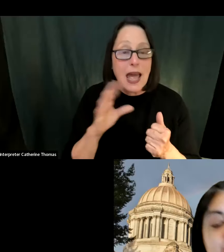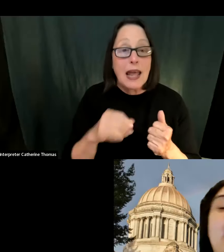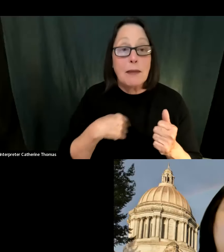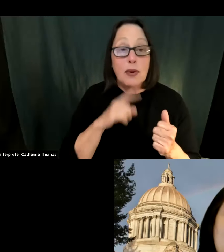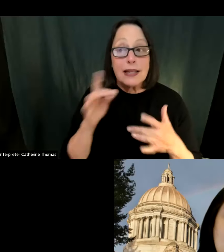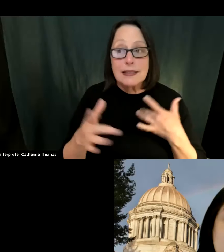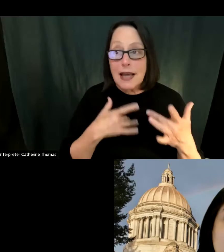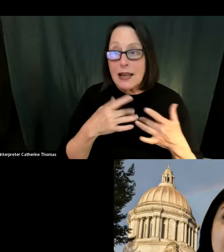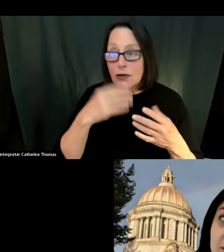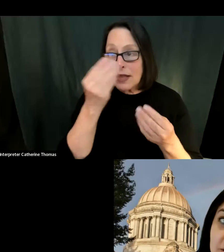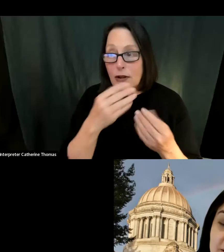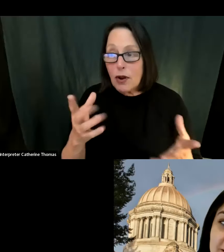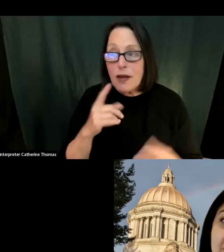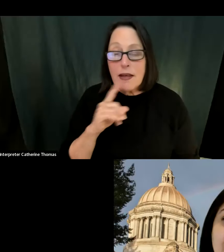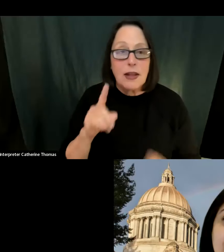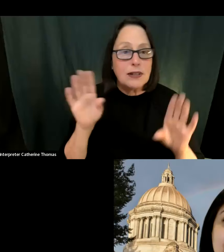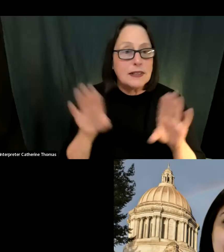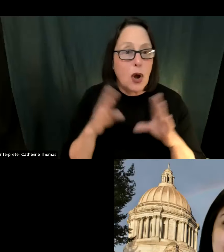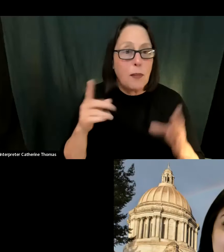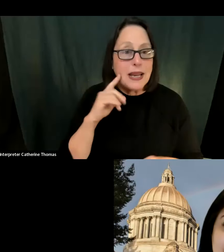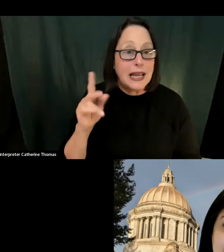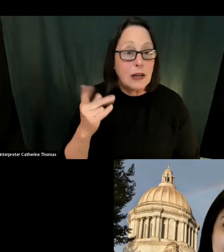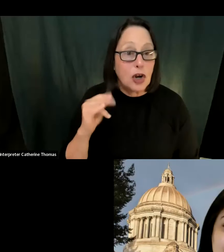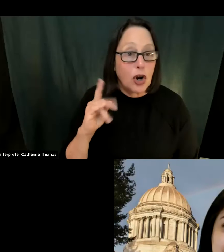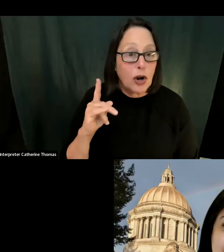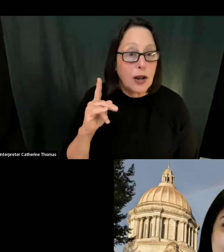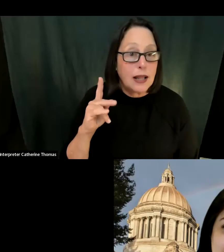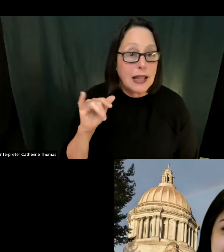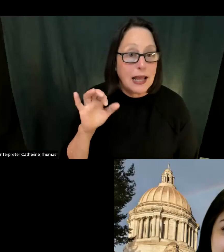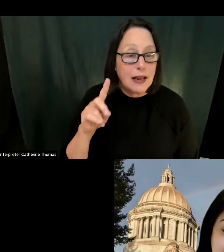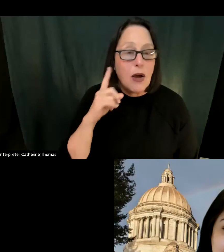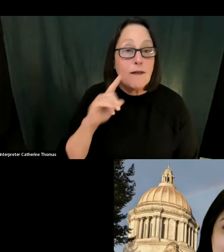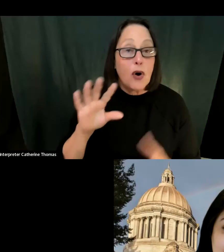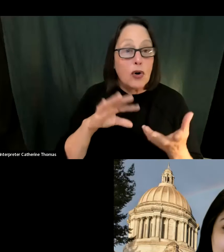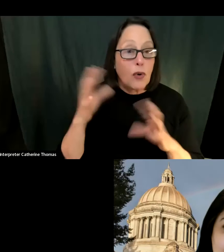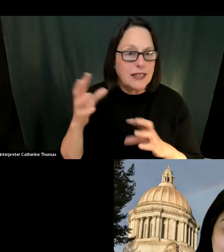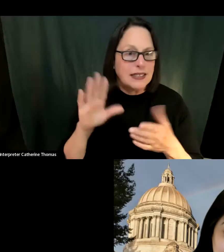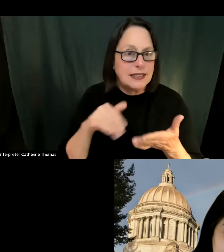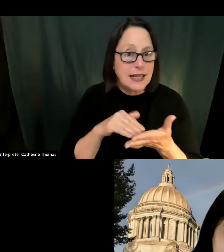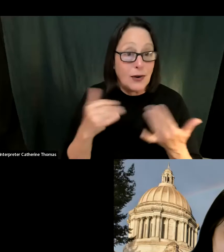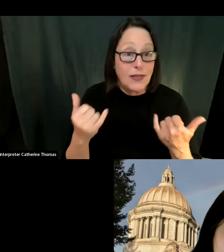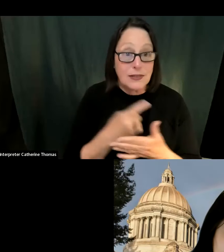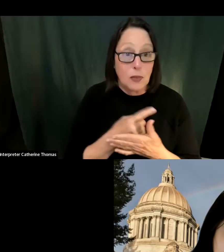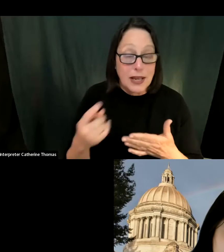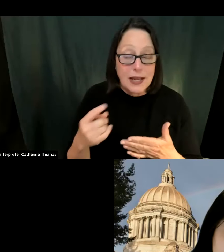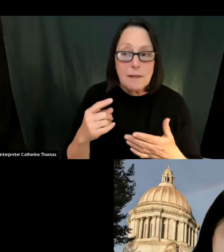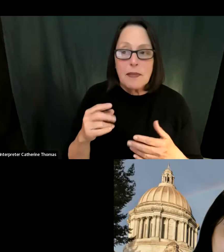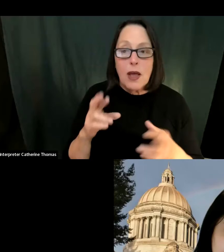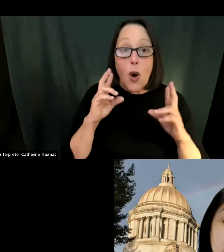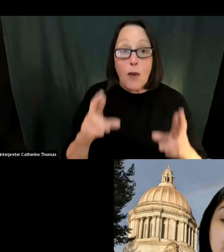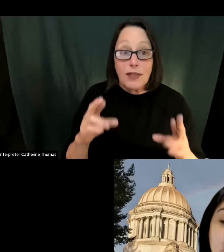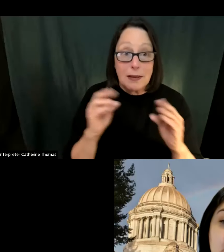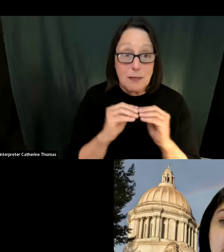there will be an opening in Kirkland on a Crisis Relief Center just this week, followed hopefully by so many